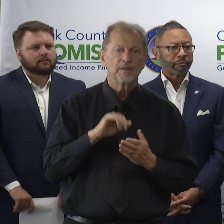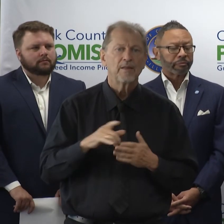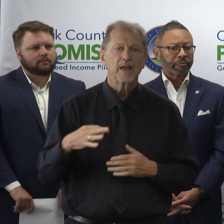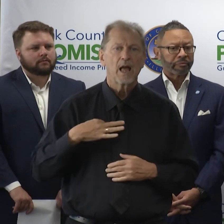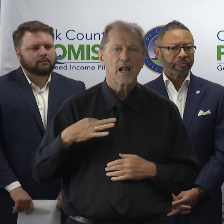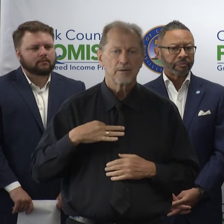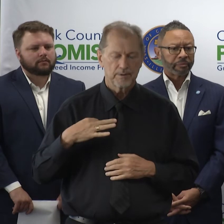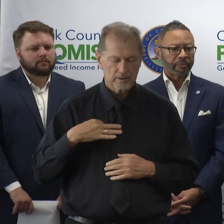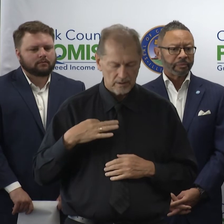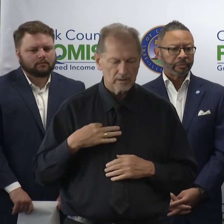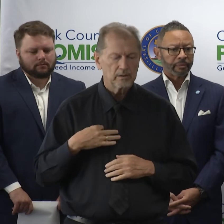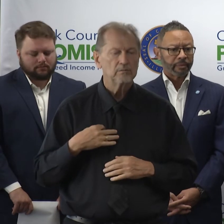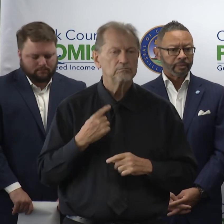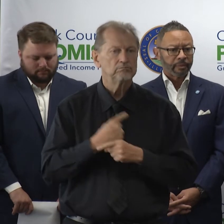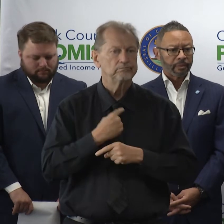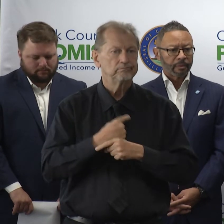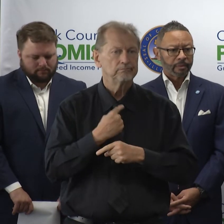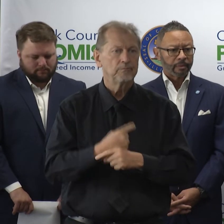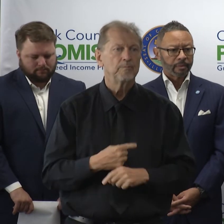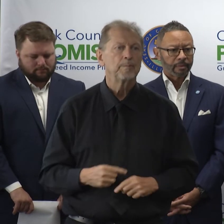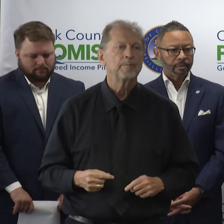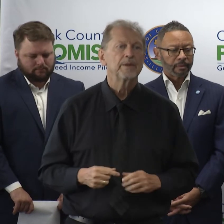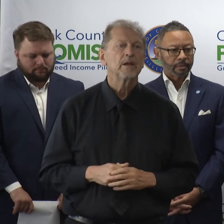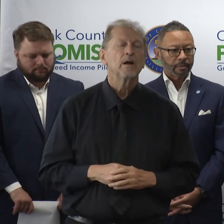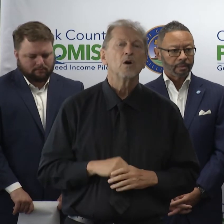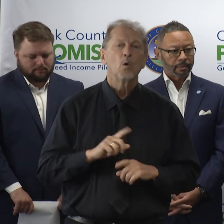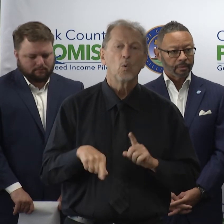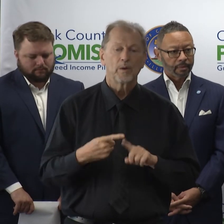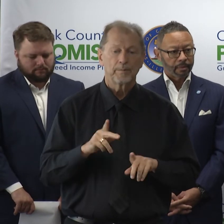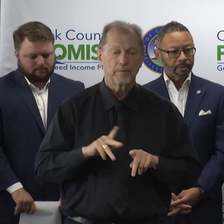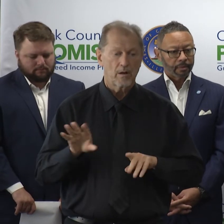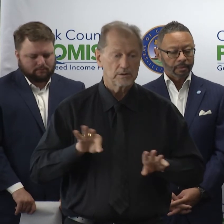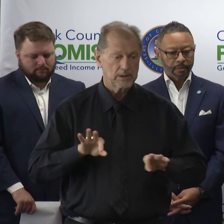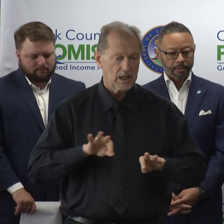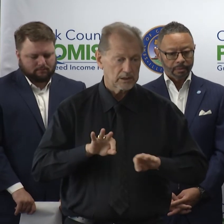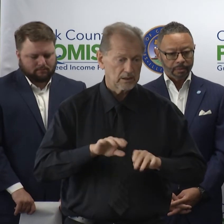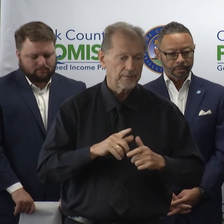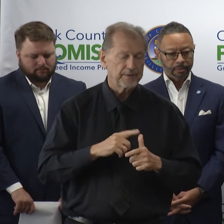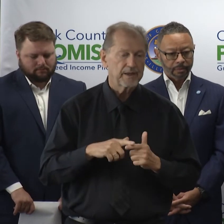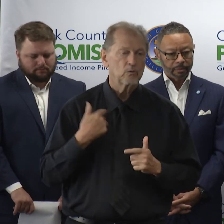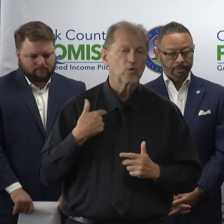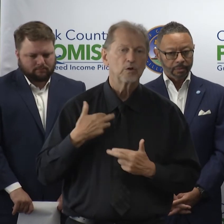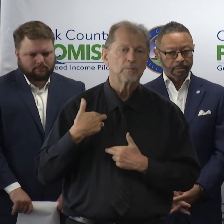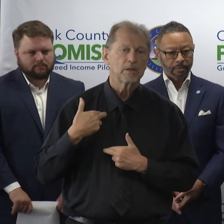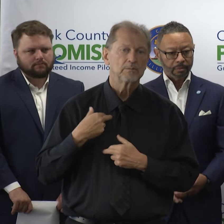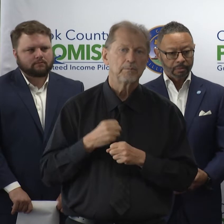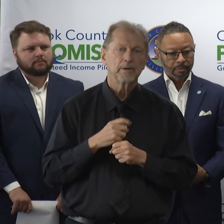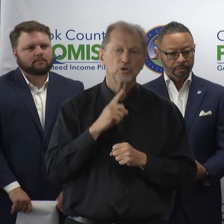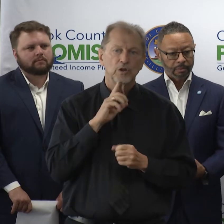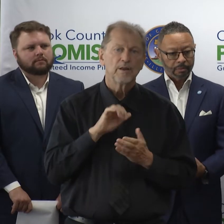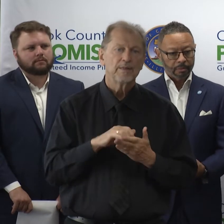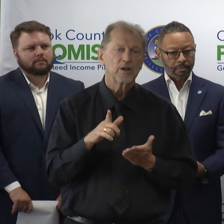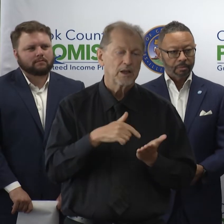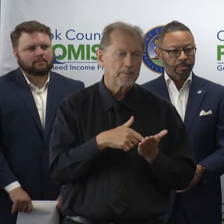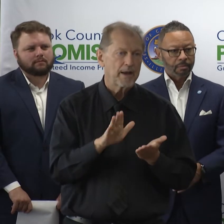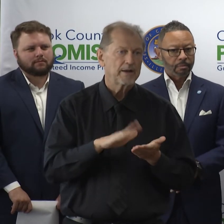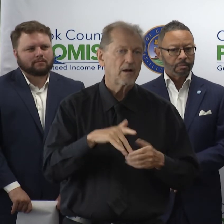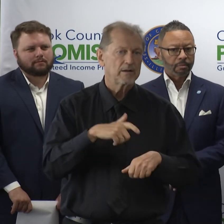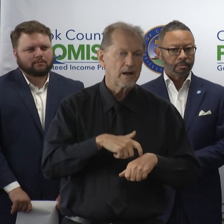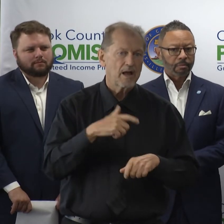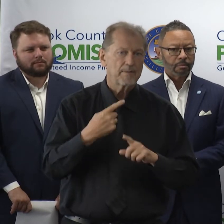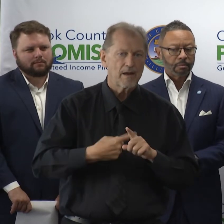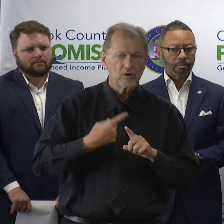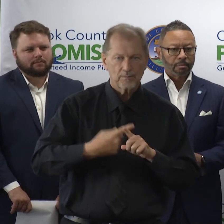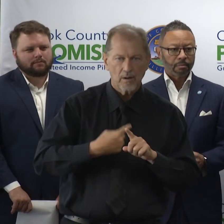in the pilot. And finally, once people are selected, we will be responsible for ensuring that they are getting paid on time every month